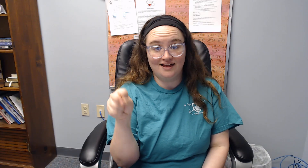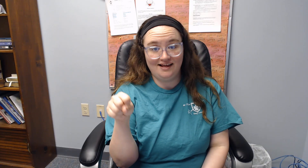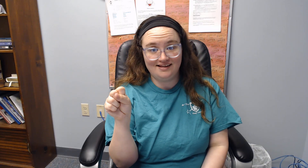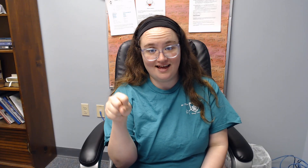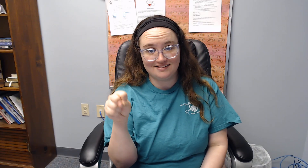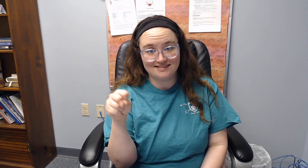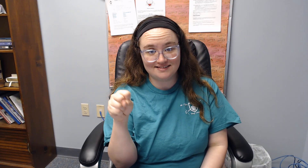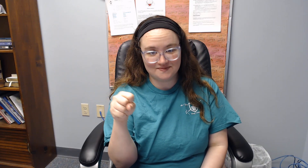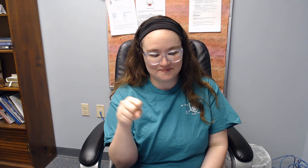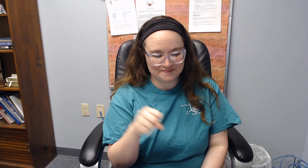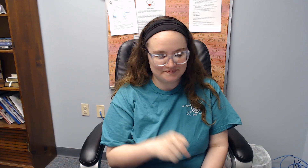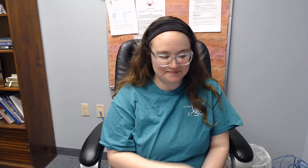Yes.